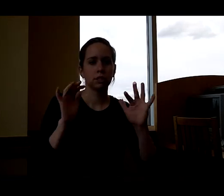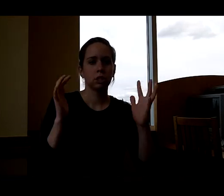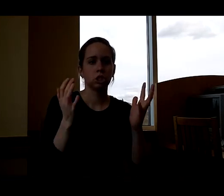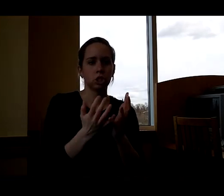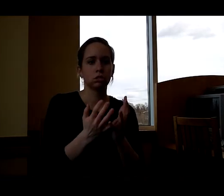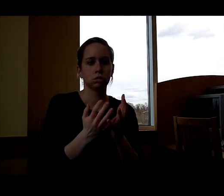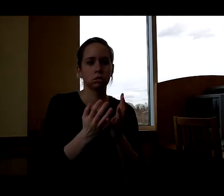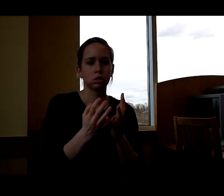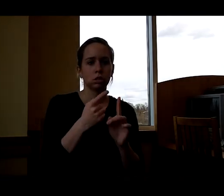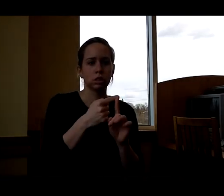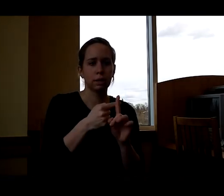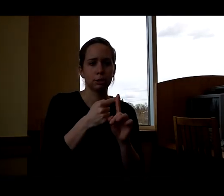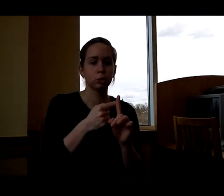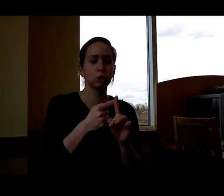which condensation occurs.